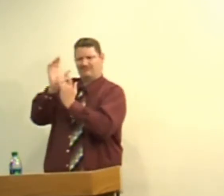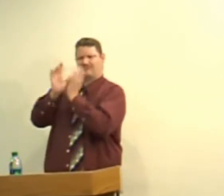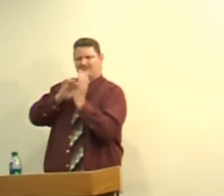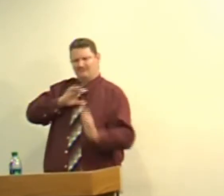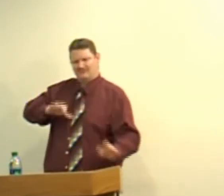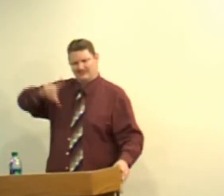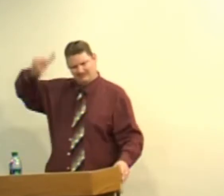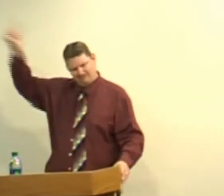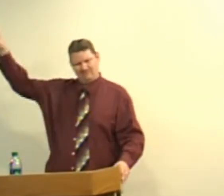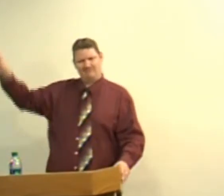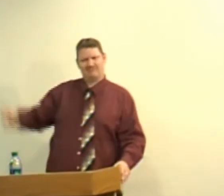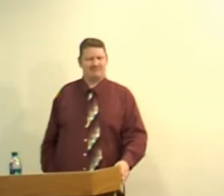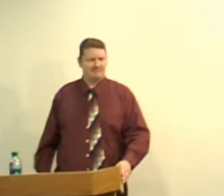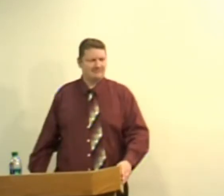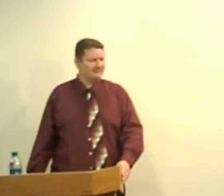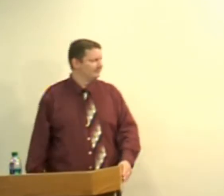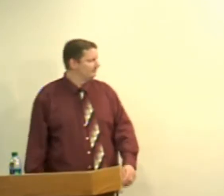we are Christians because we are one with God.